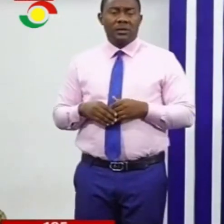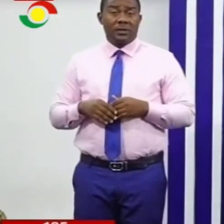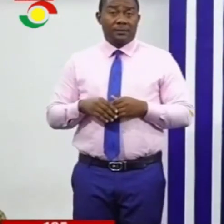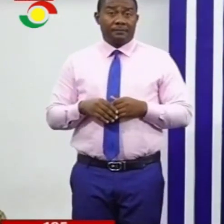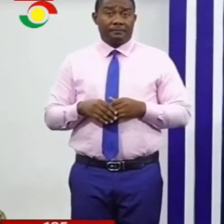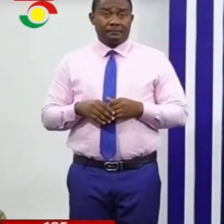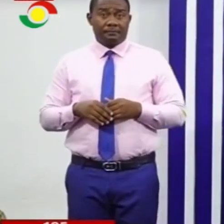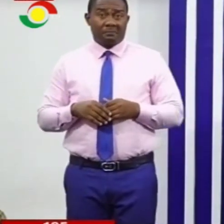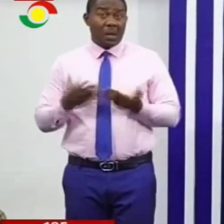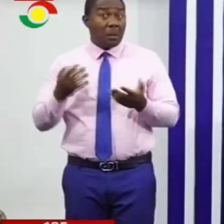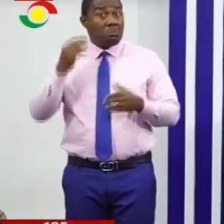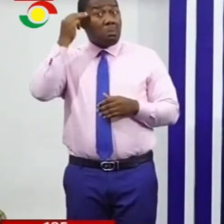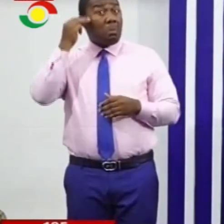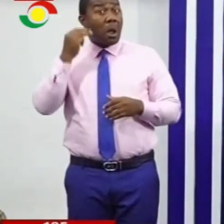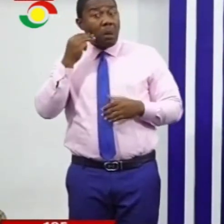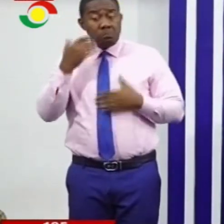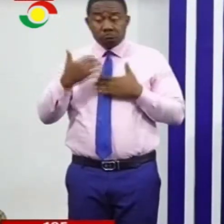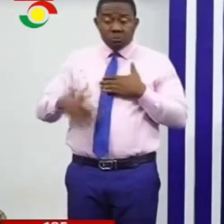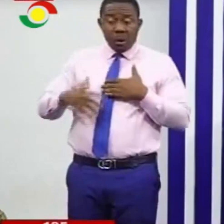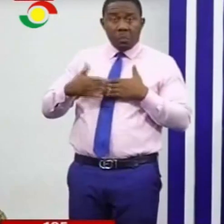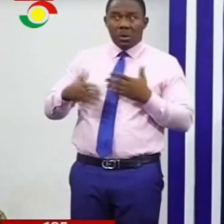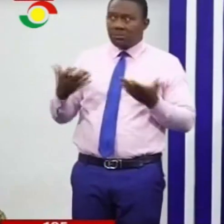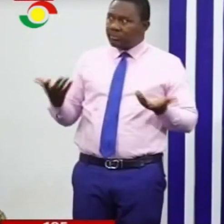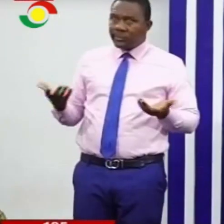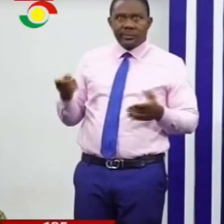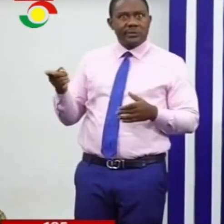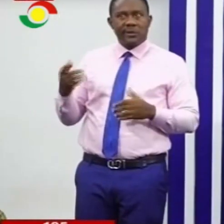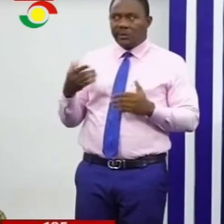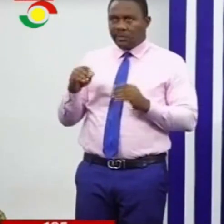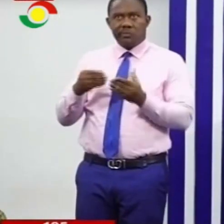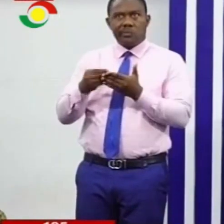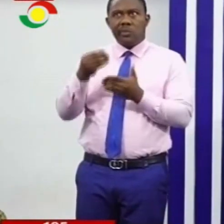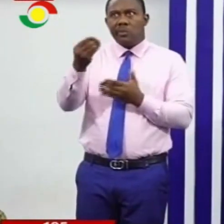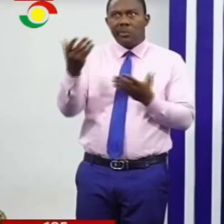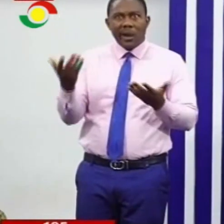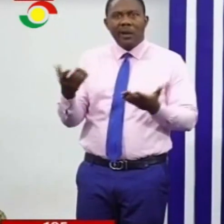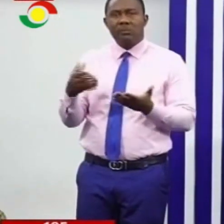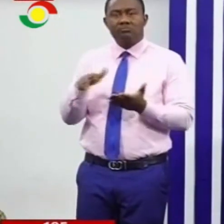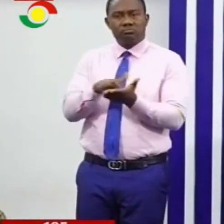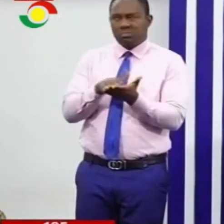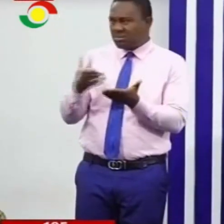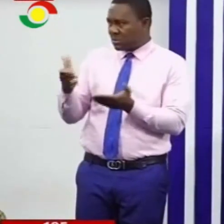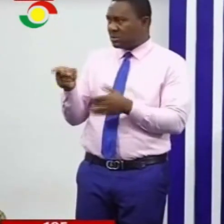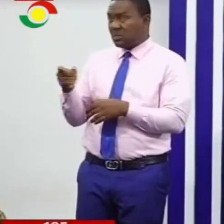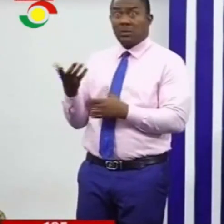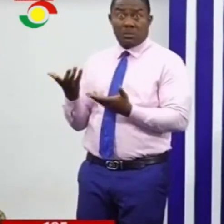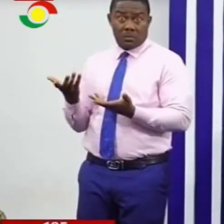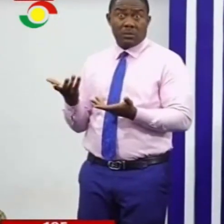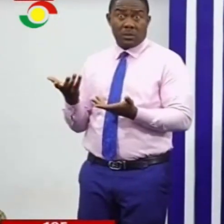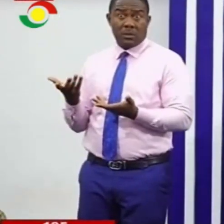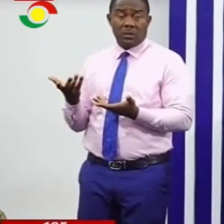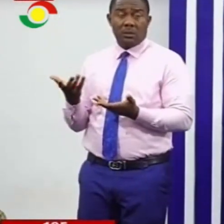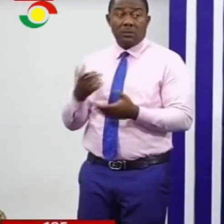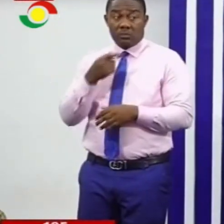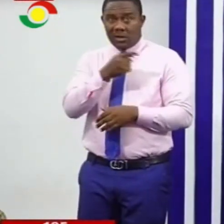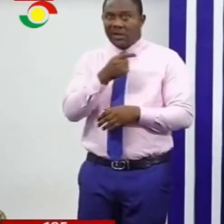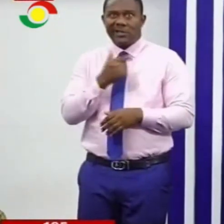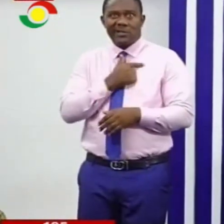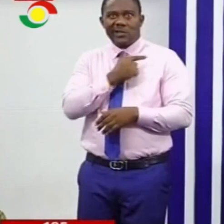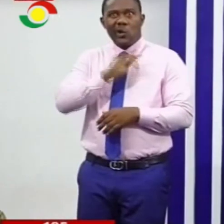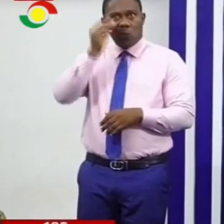yedisiesie ye hombo so mebo so me ni ade omo so behia bi sabre ya shops ni ade ya totum no into gender ministry no ehwe ma yae ni na o mampani ahwe o mo